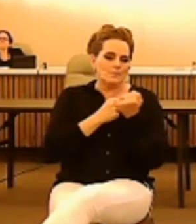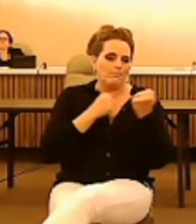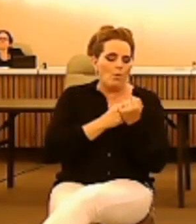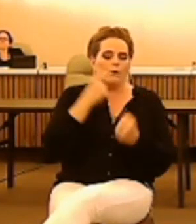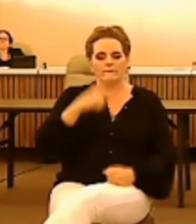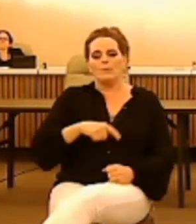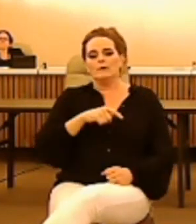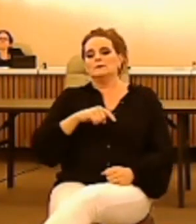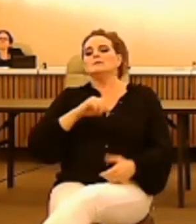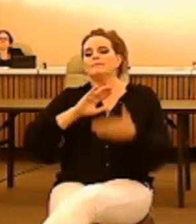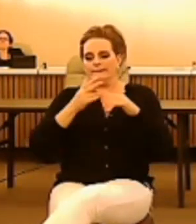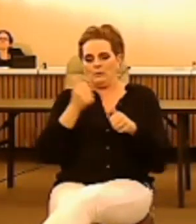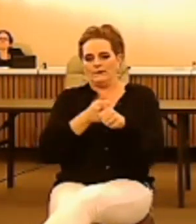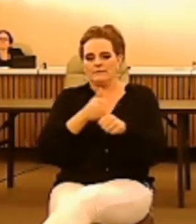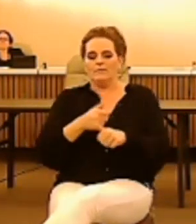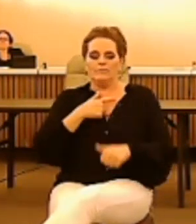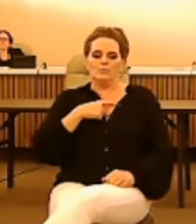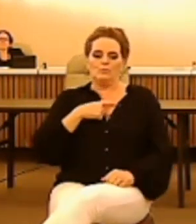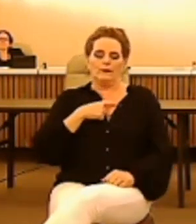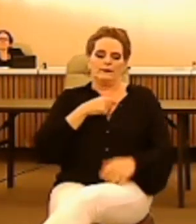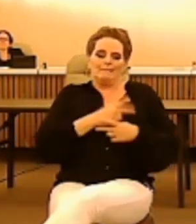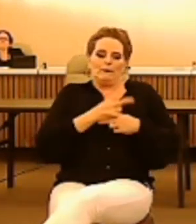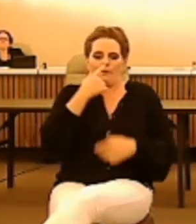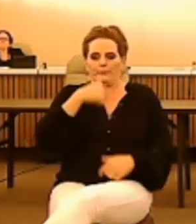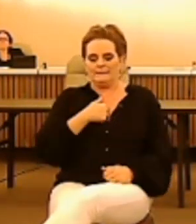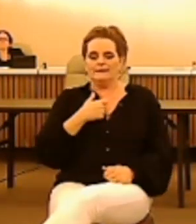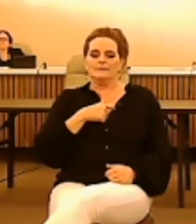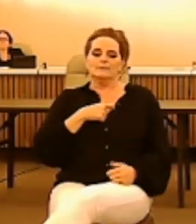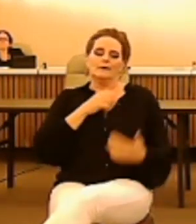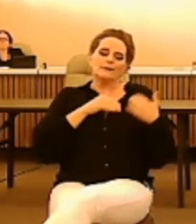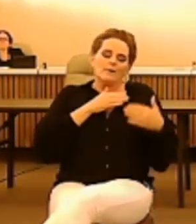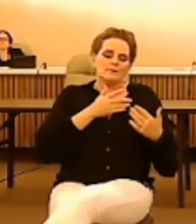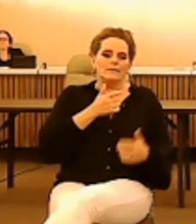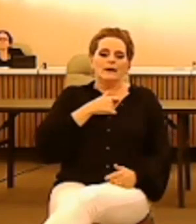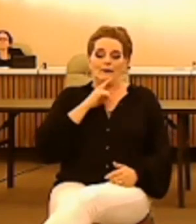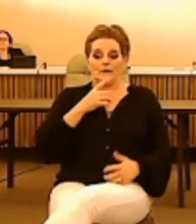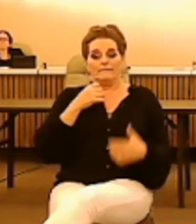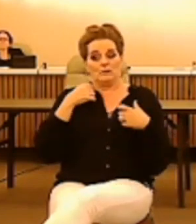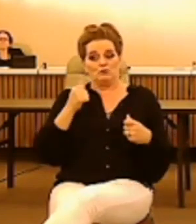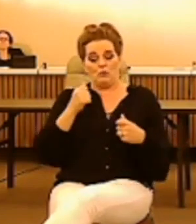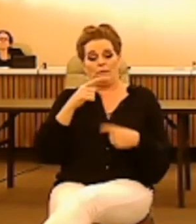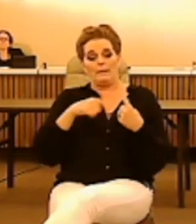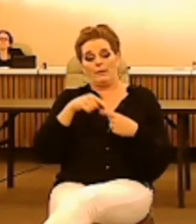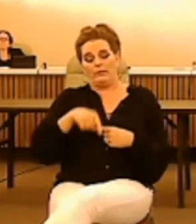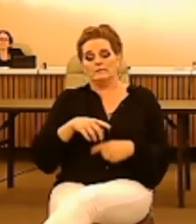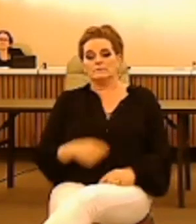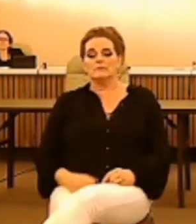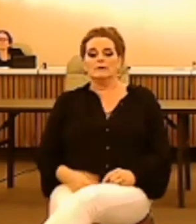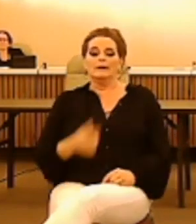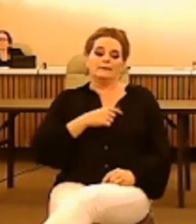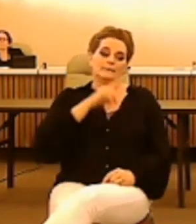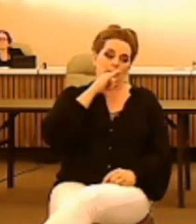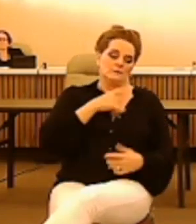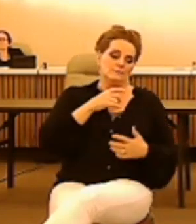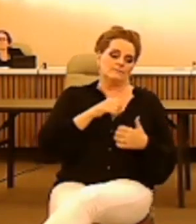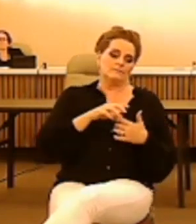town supports me and cares about me. So I feel very strongly mostly for kids, and especially teenagers